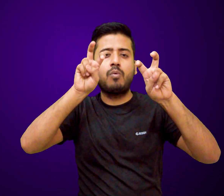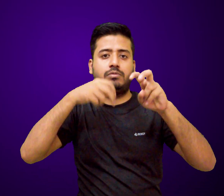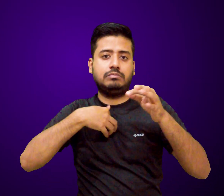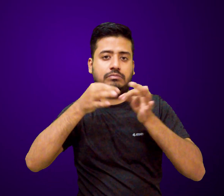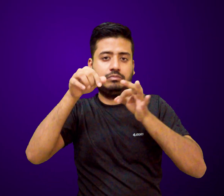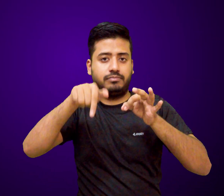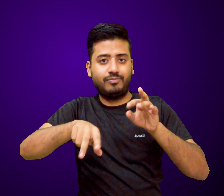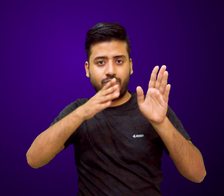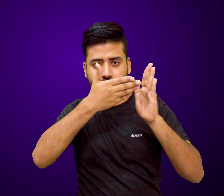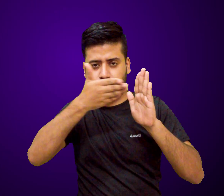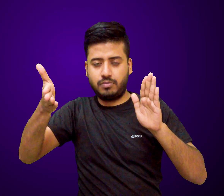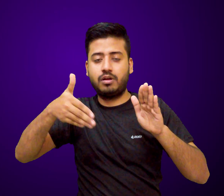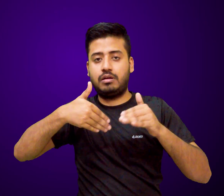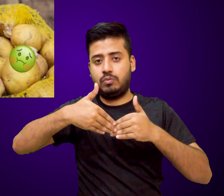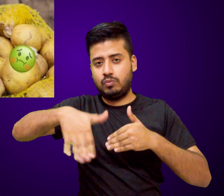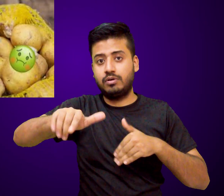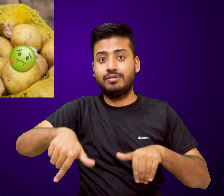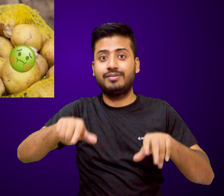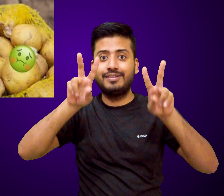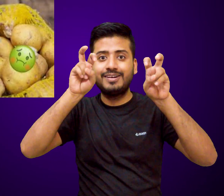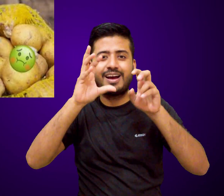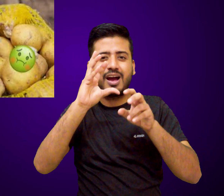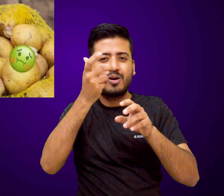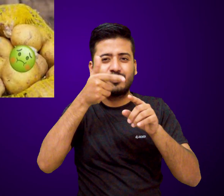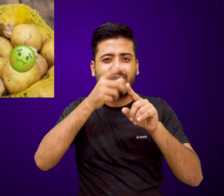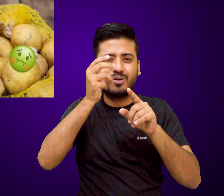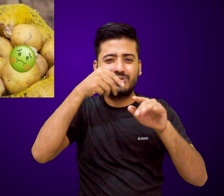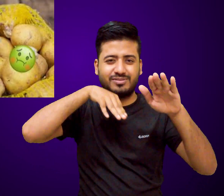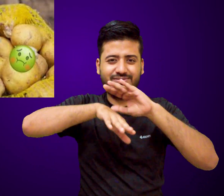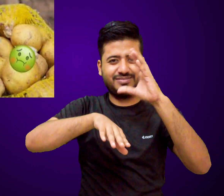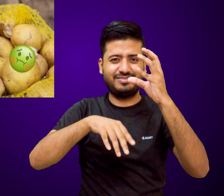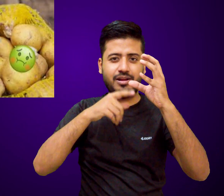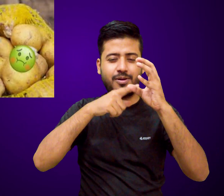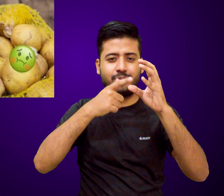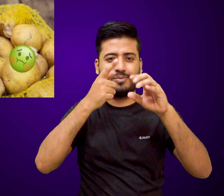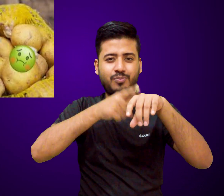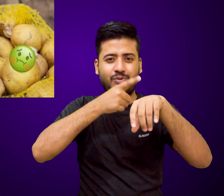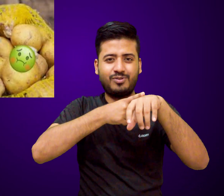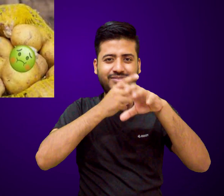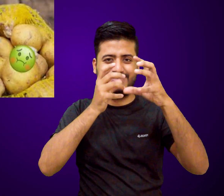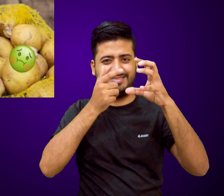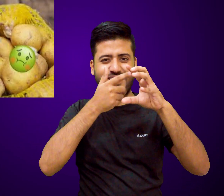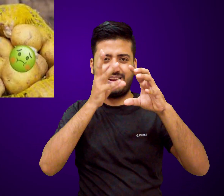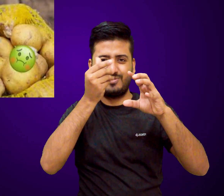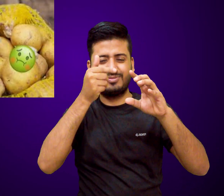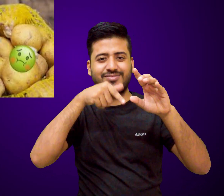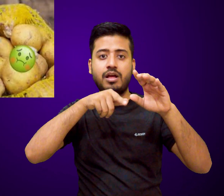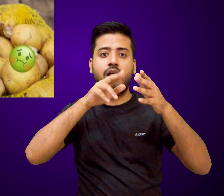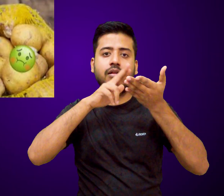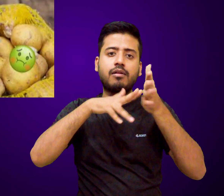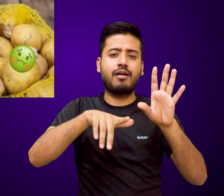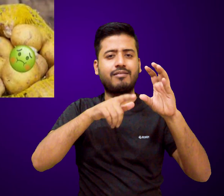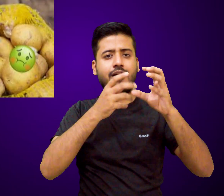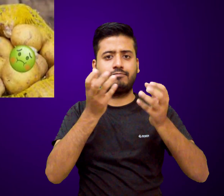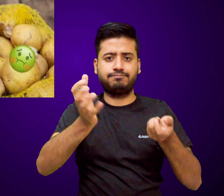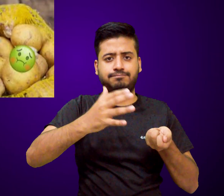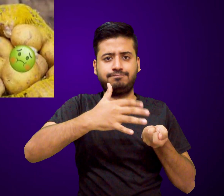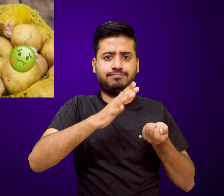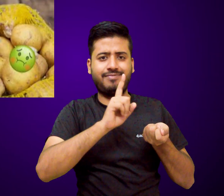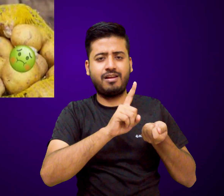Symptoms. Symptoms of solanine poisoning can include nausea, vomiting, diarrhea, headaches, and in severe